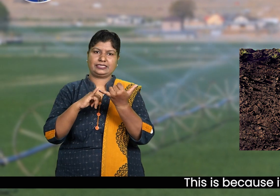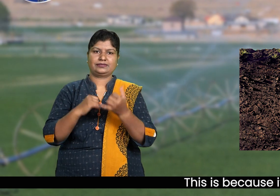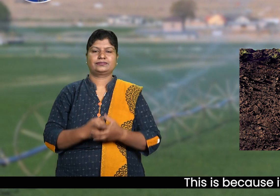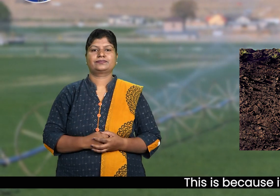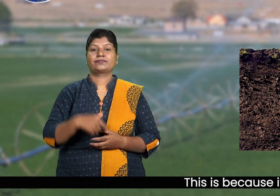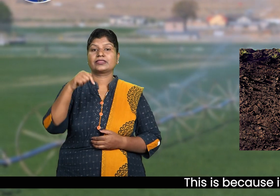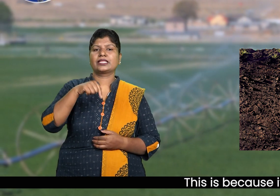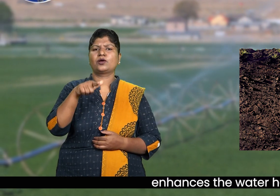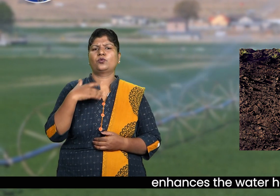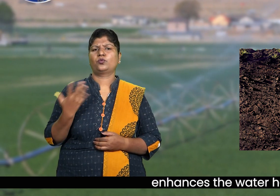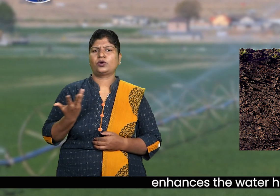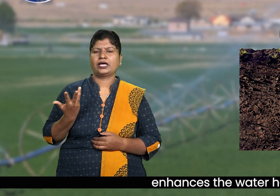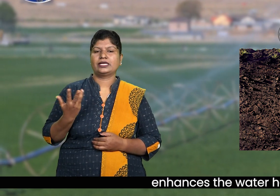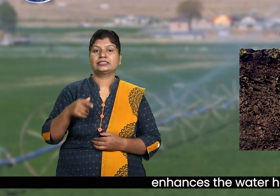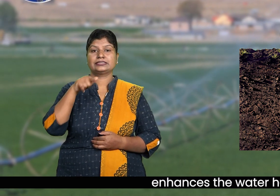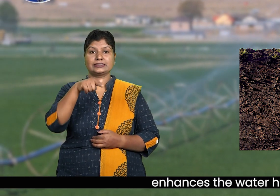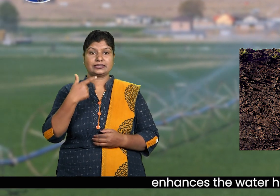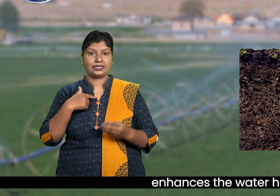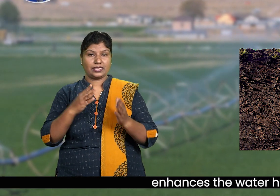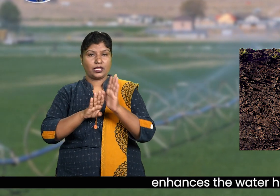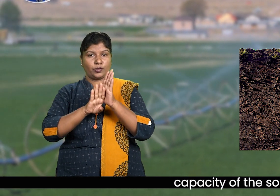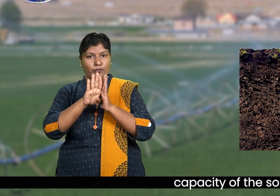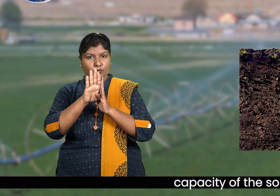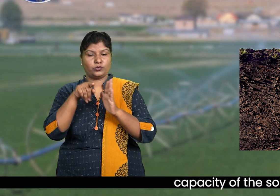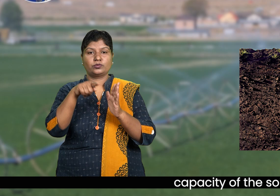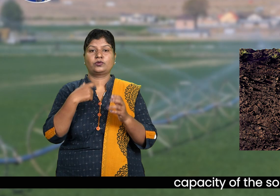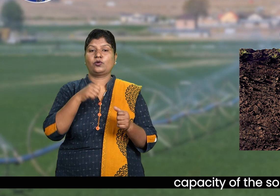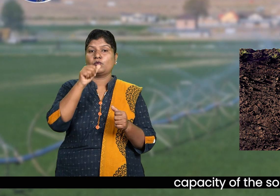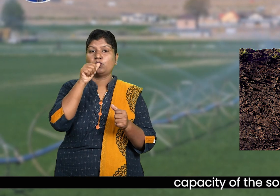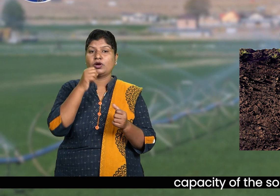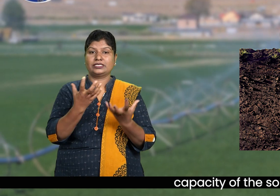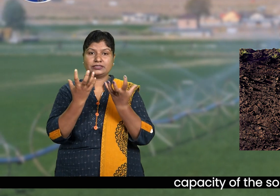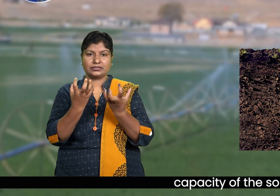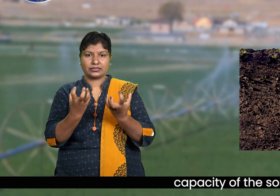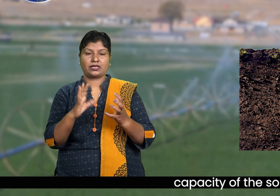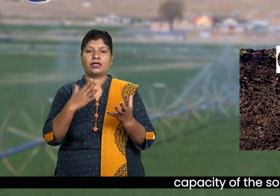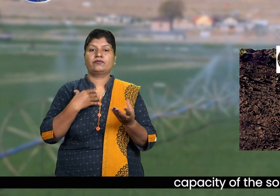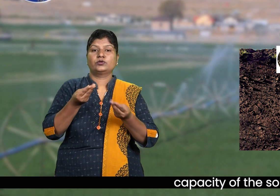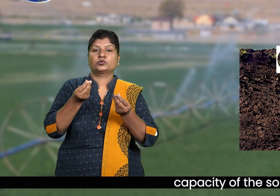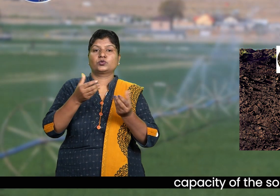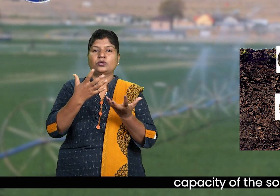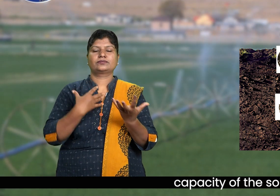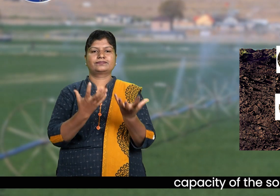This is because it enhances the water holding capacity of the soil.